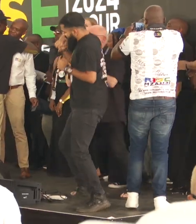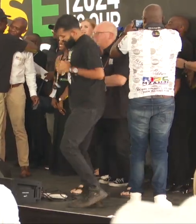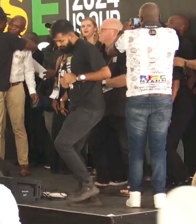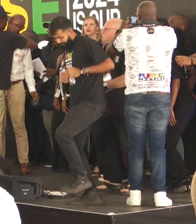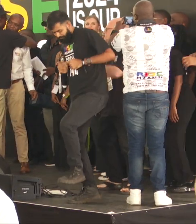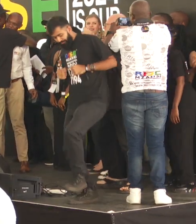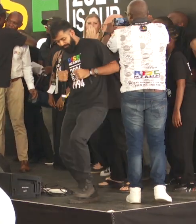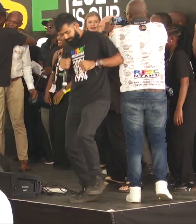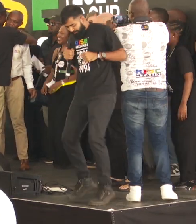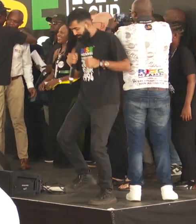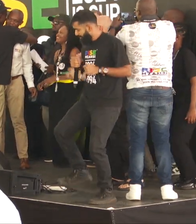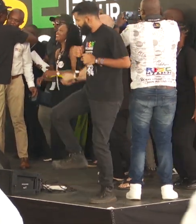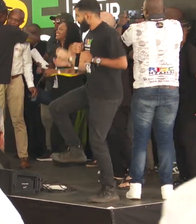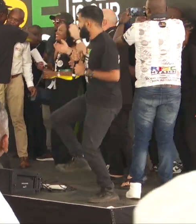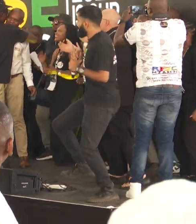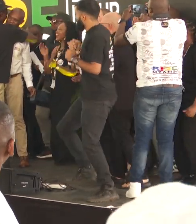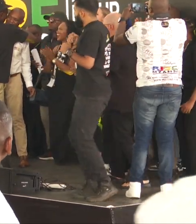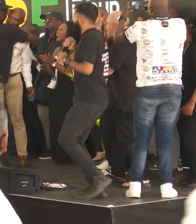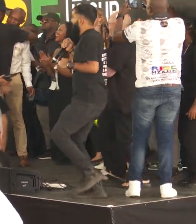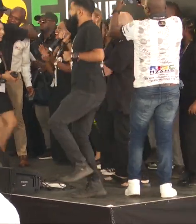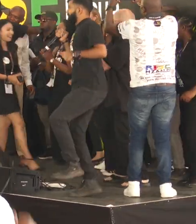emukalelani